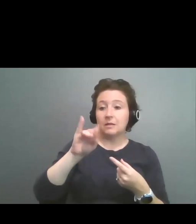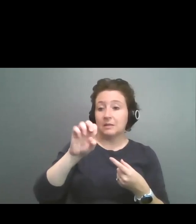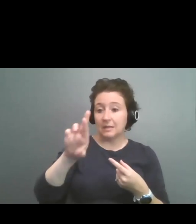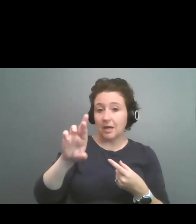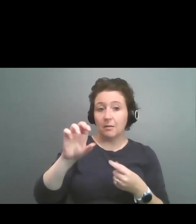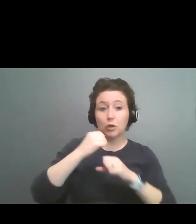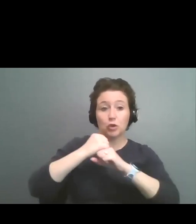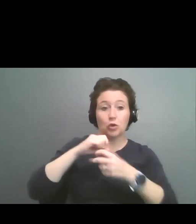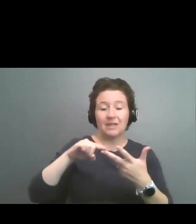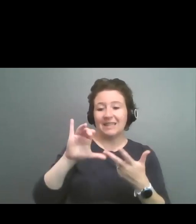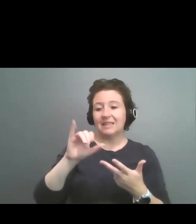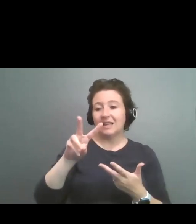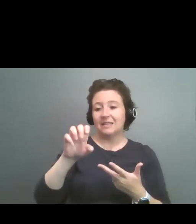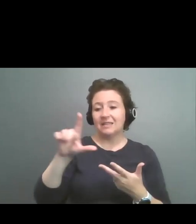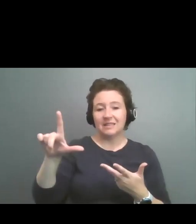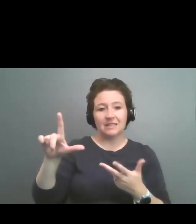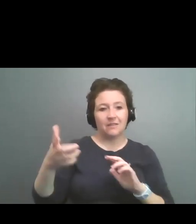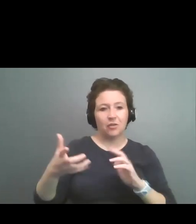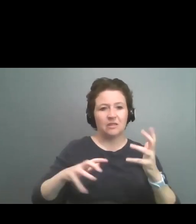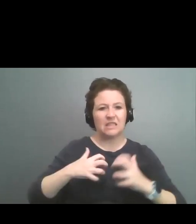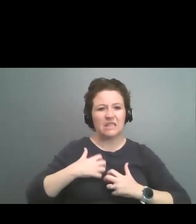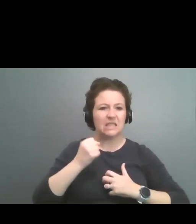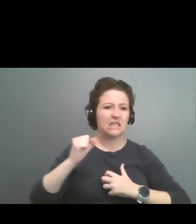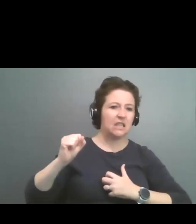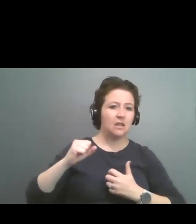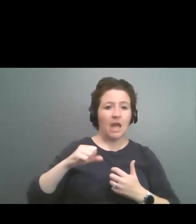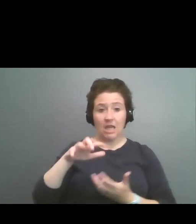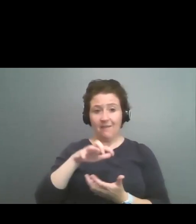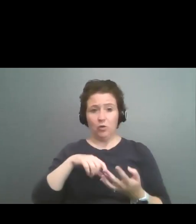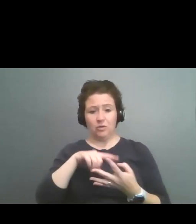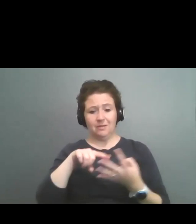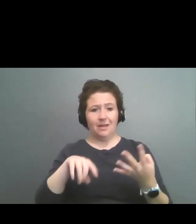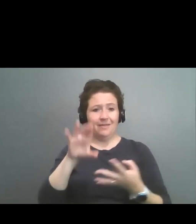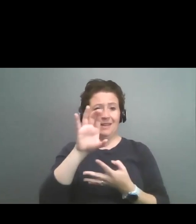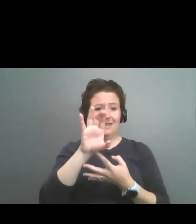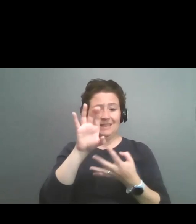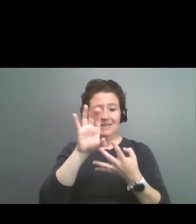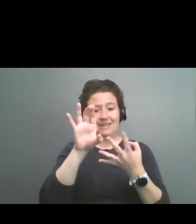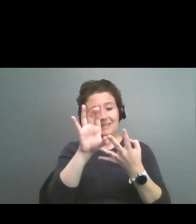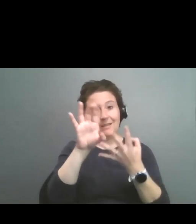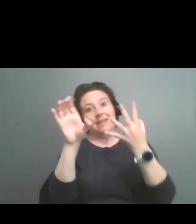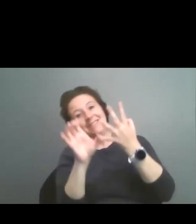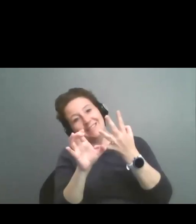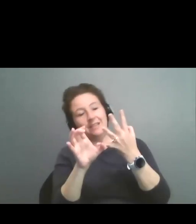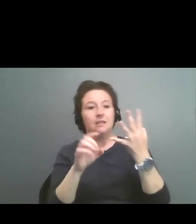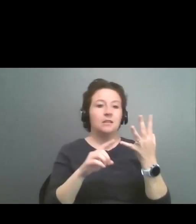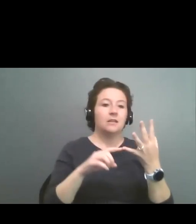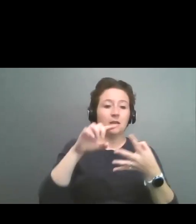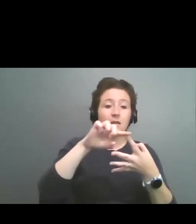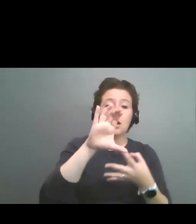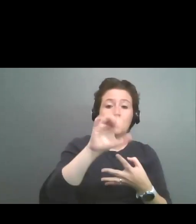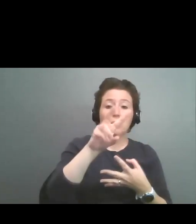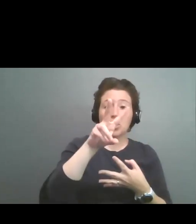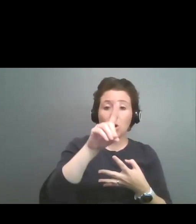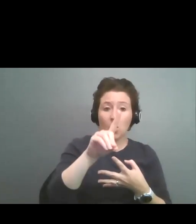unrest, and confusion. So we have 3 C's went to 4 C's. COVID is challenging